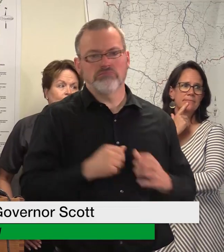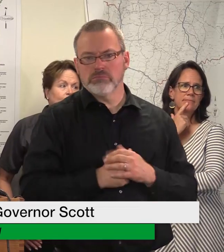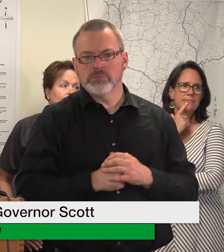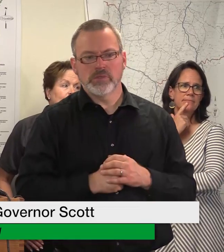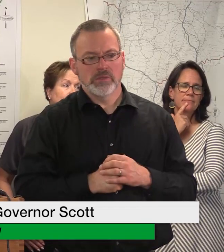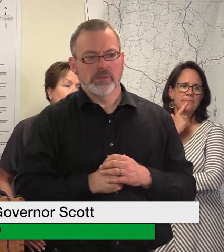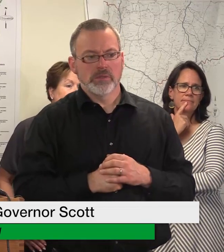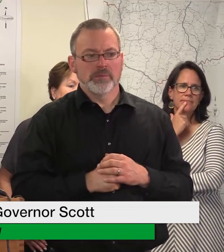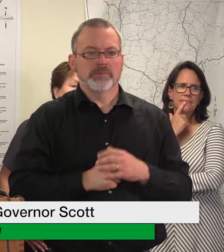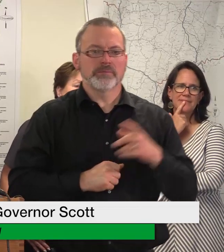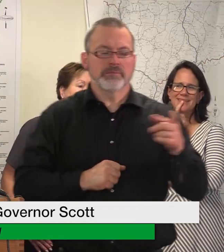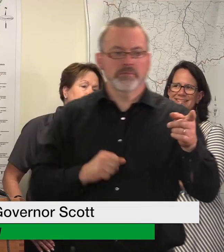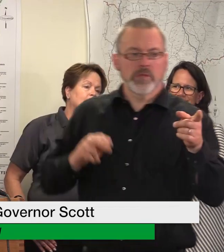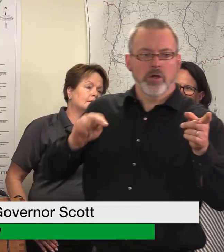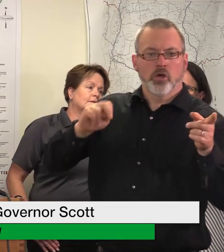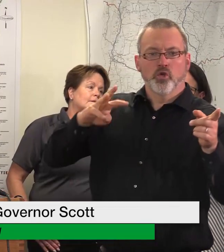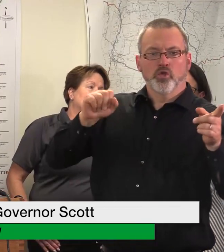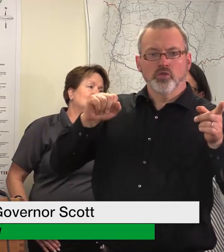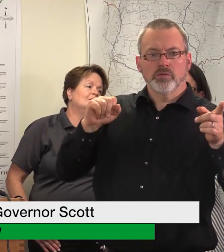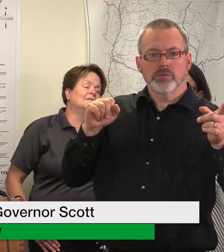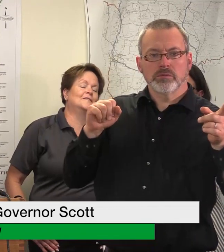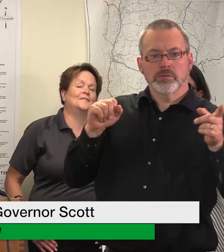Mike Smith, senior news czar.